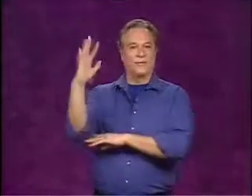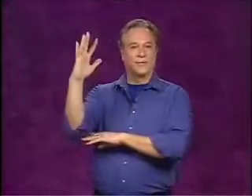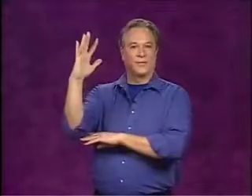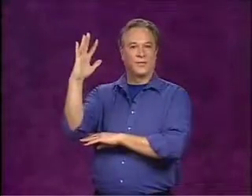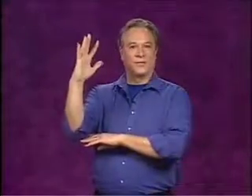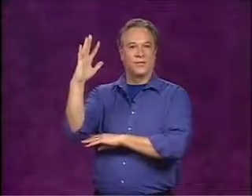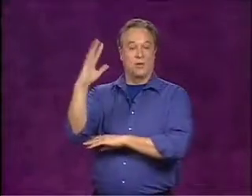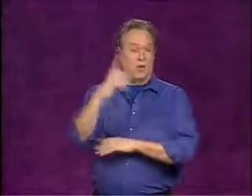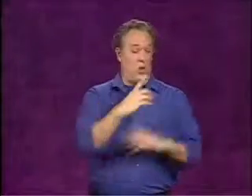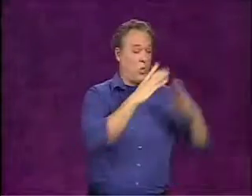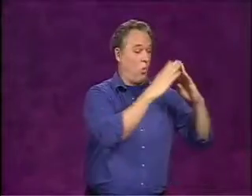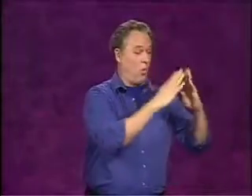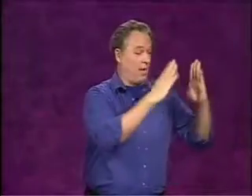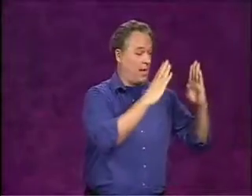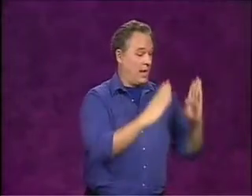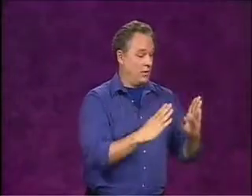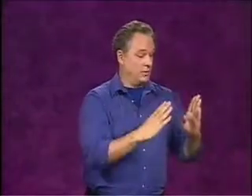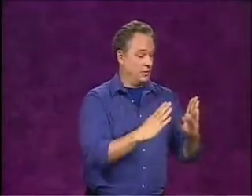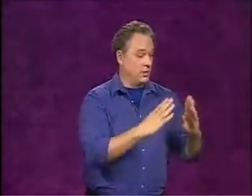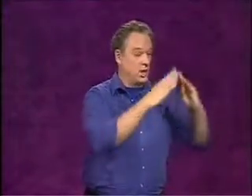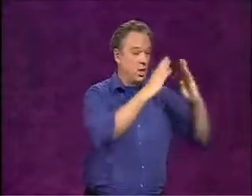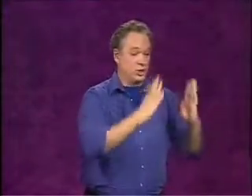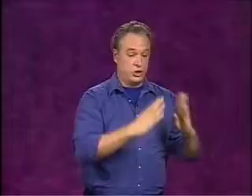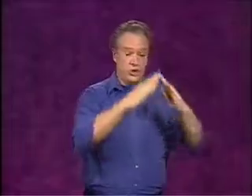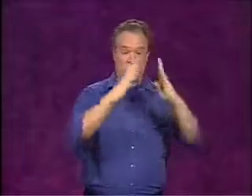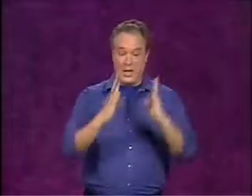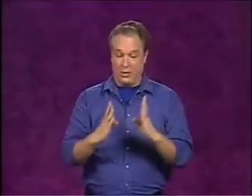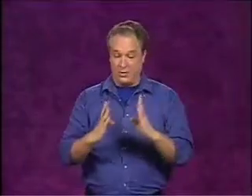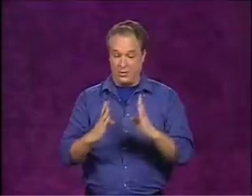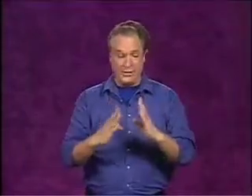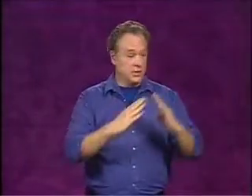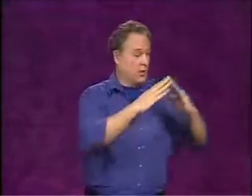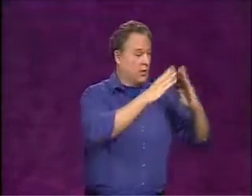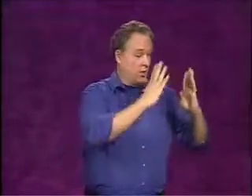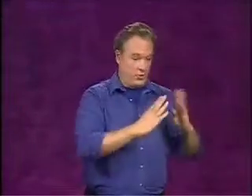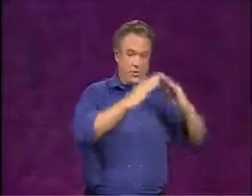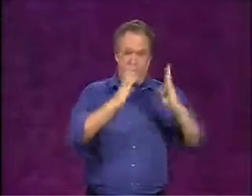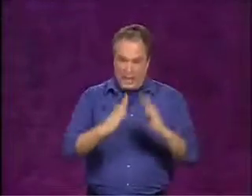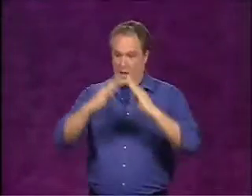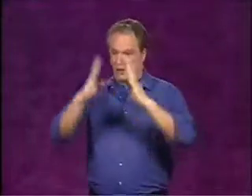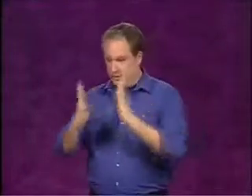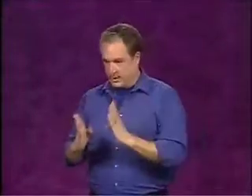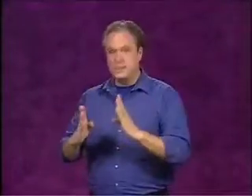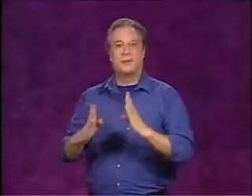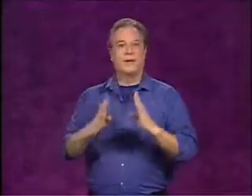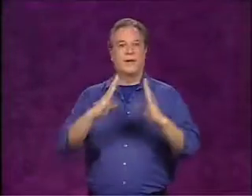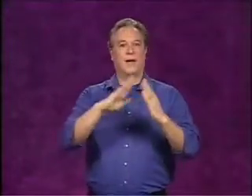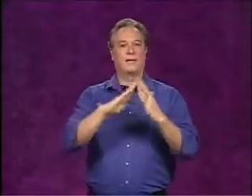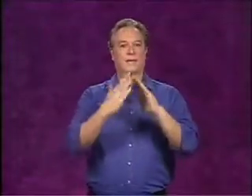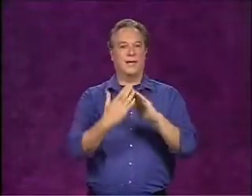forest, one house, two houses, three houses, a city.